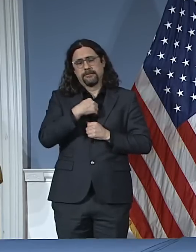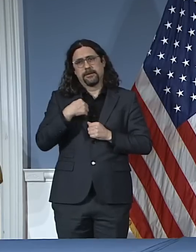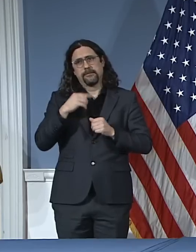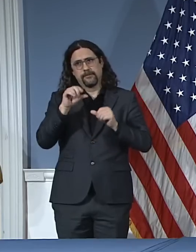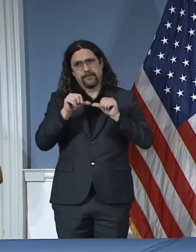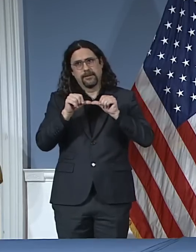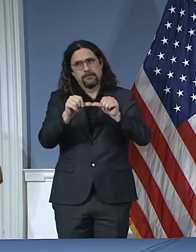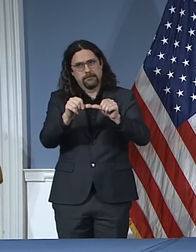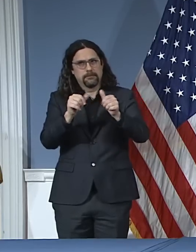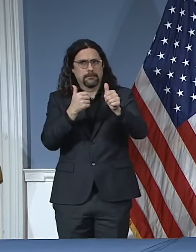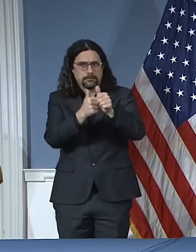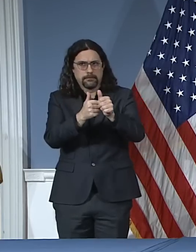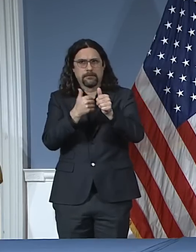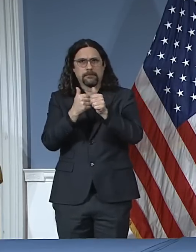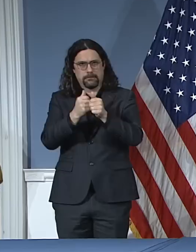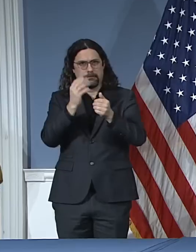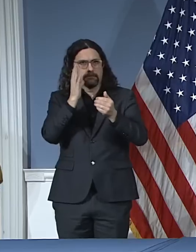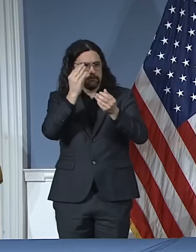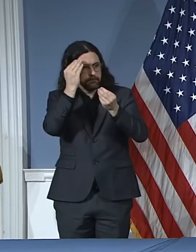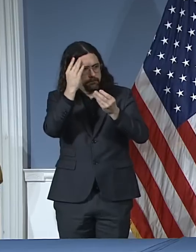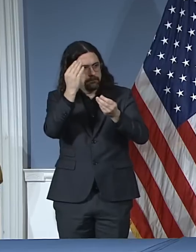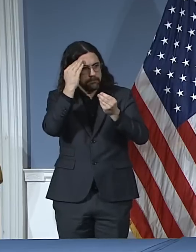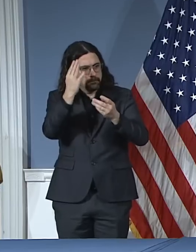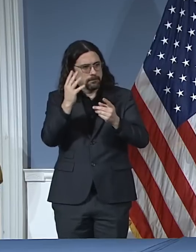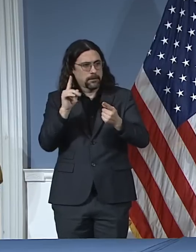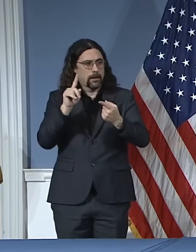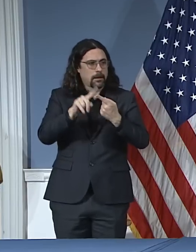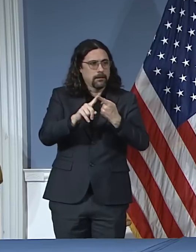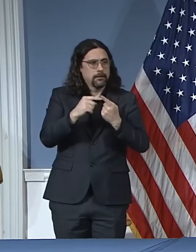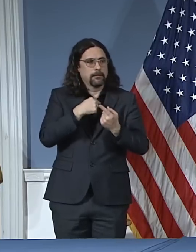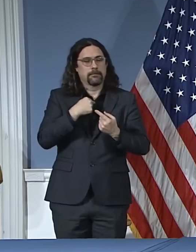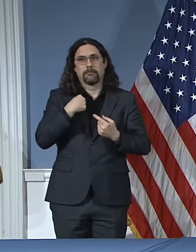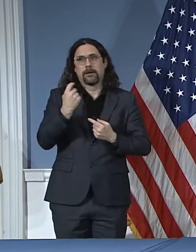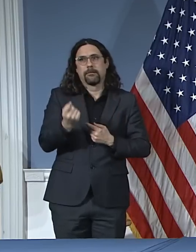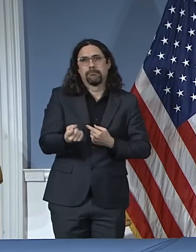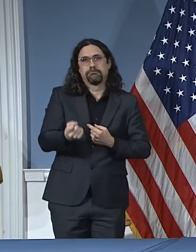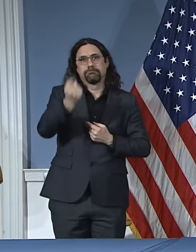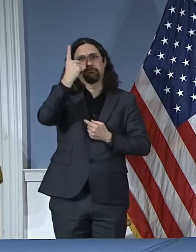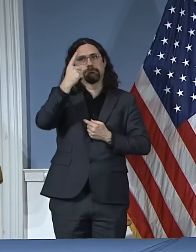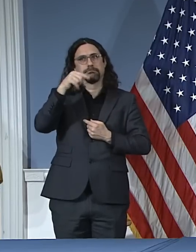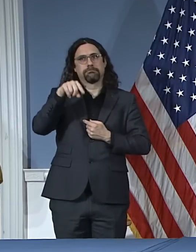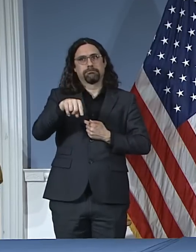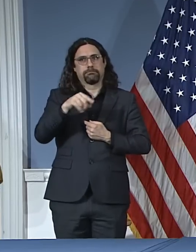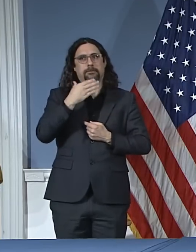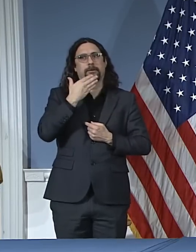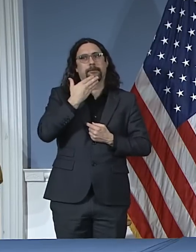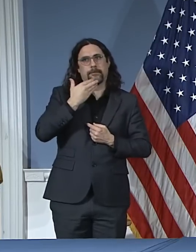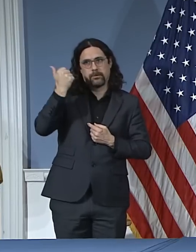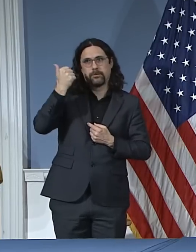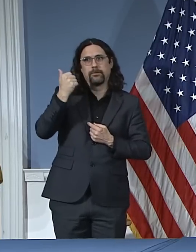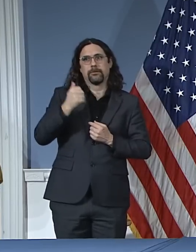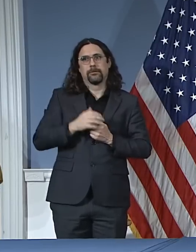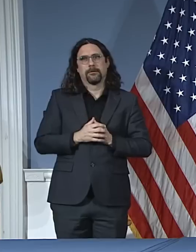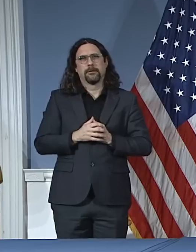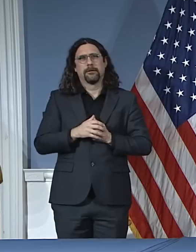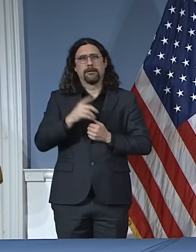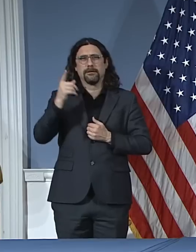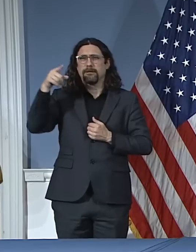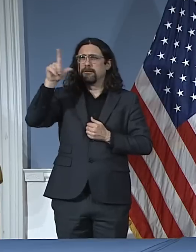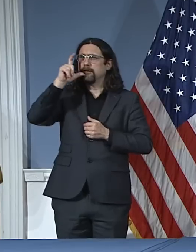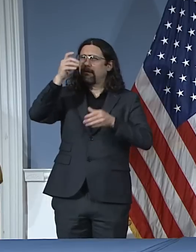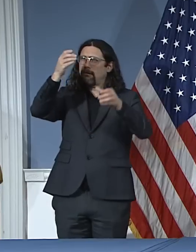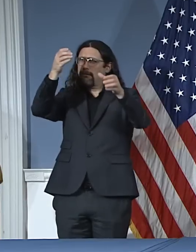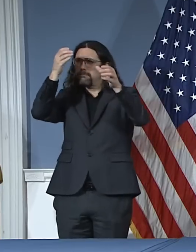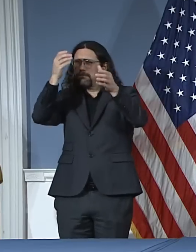it's a disease that literally no expert on earth fully understands, but we're trying to constantly confirm our understanding and update